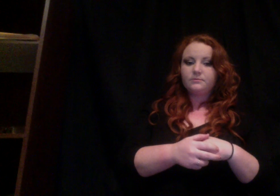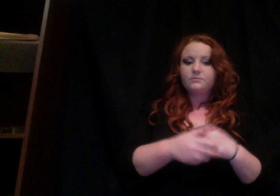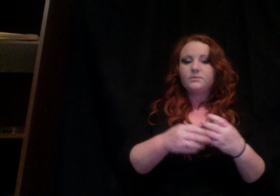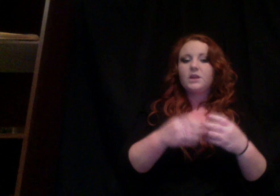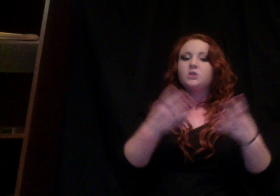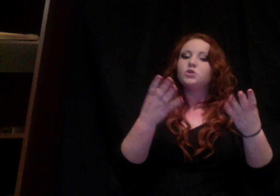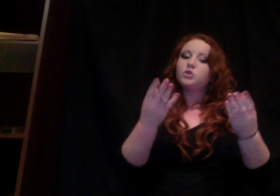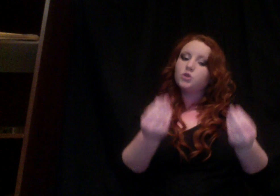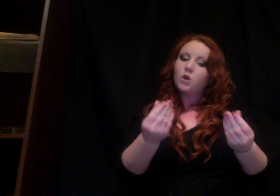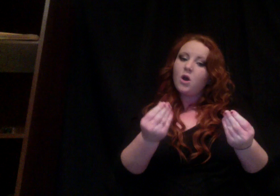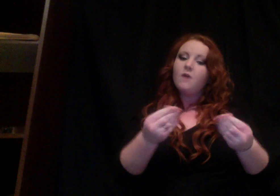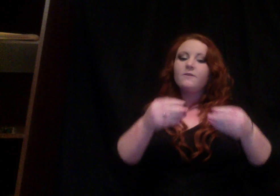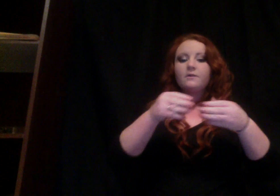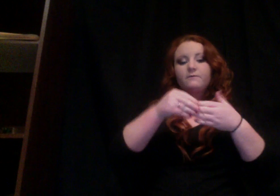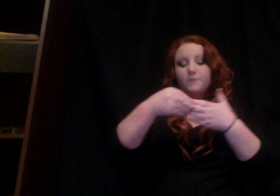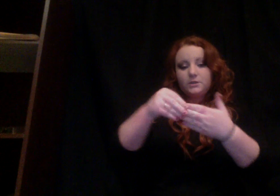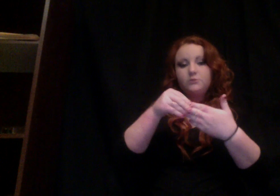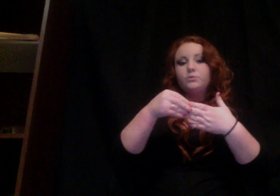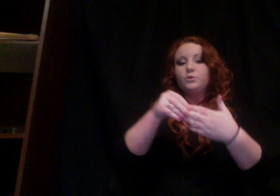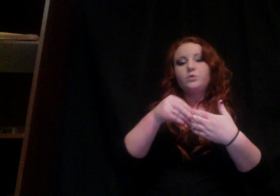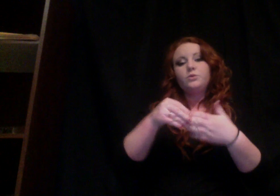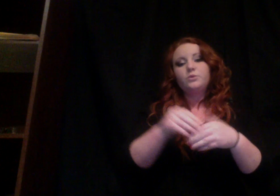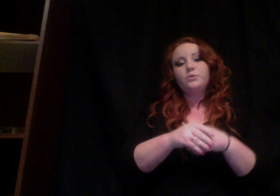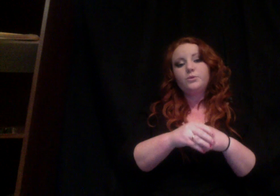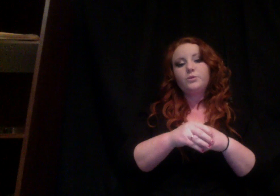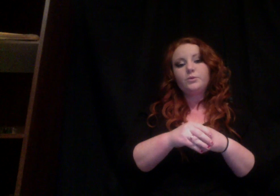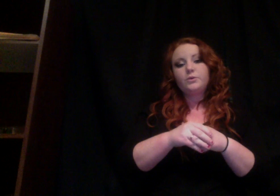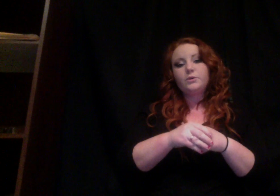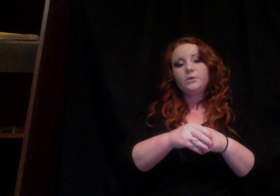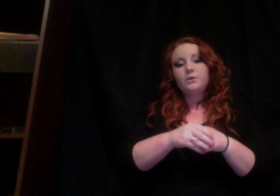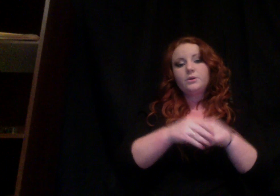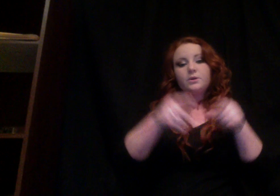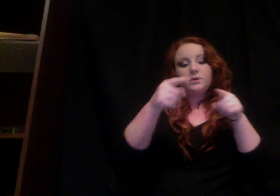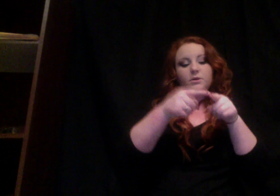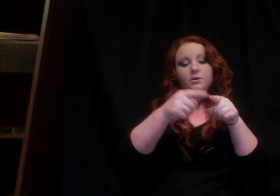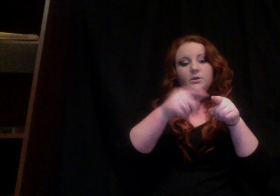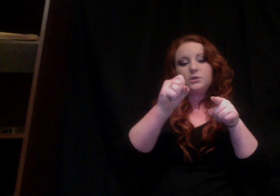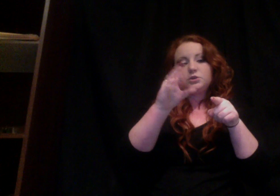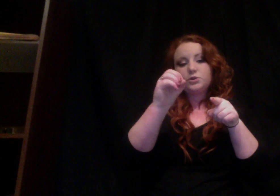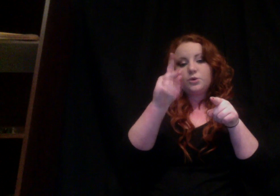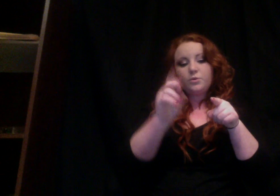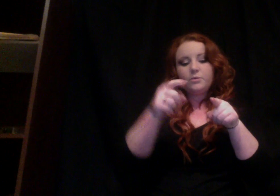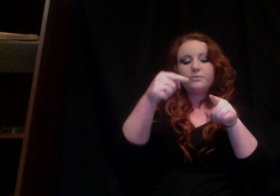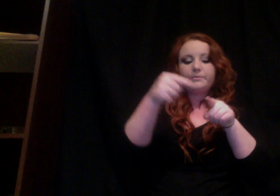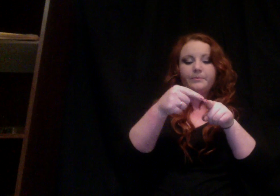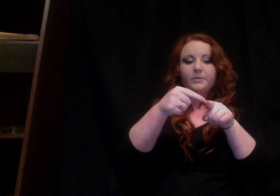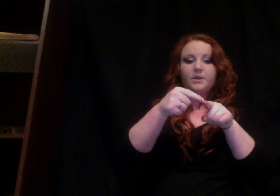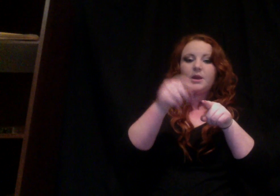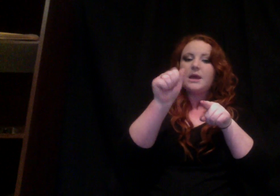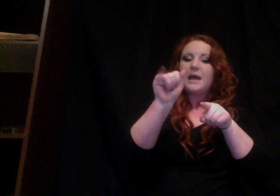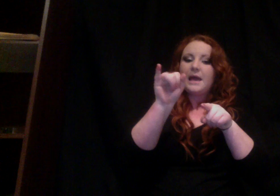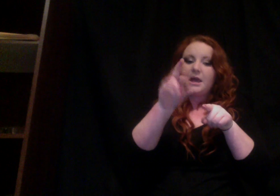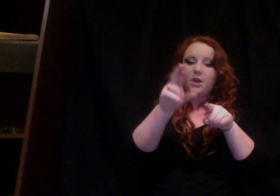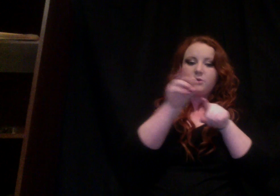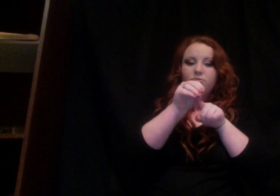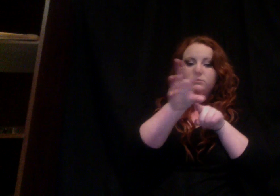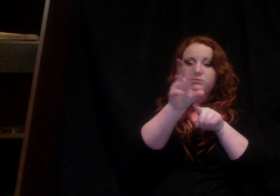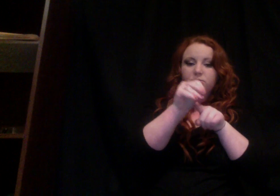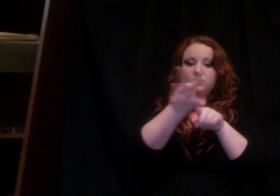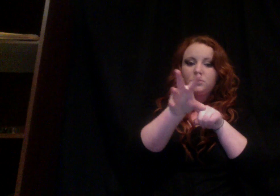and very flexible. There's a port on the scope to blow air into the colon. There's a suction port, and there's